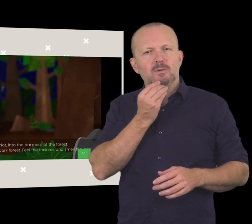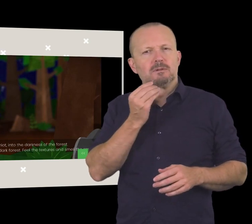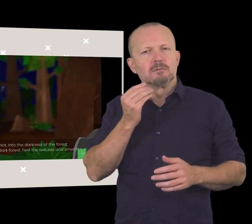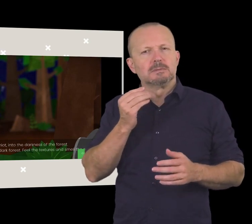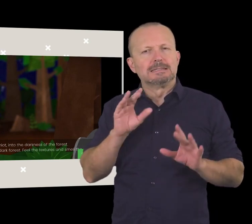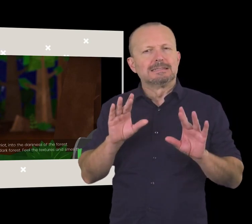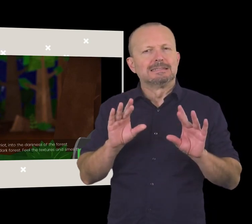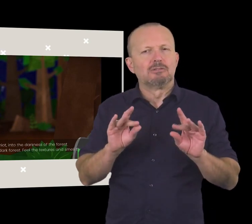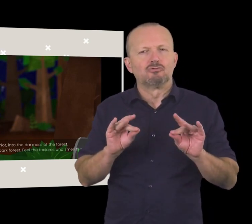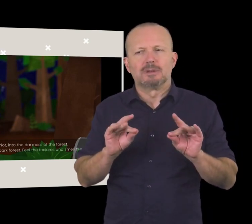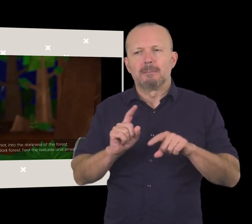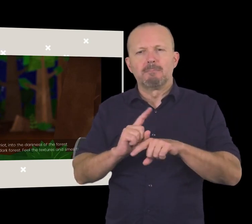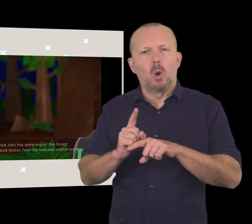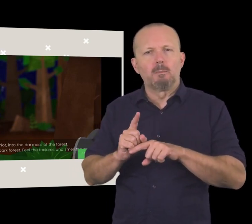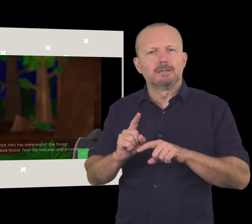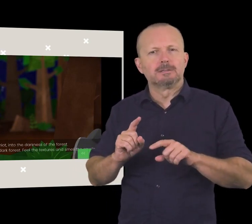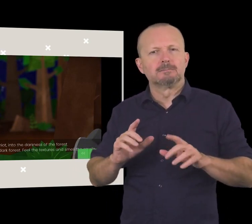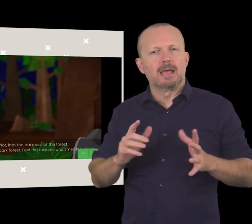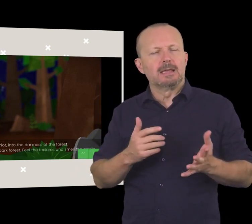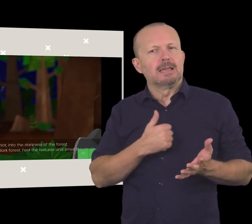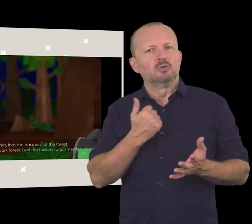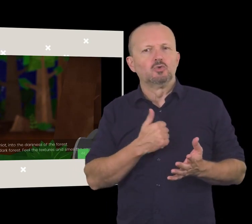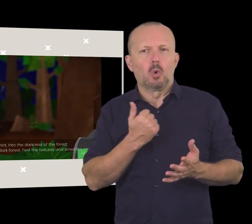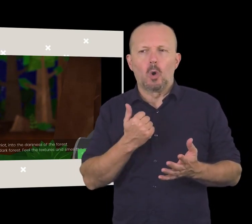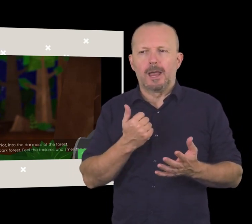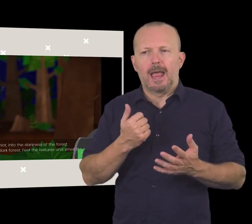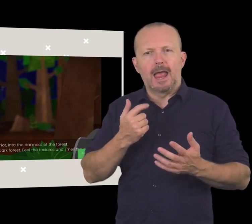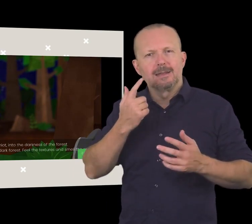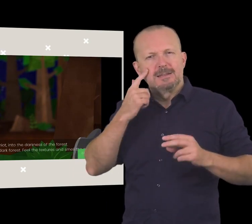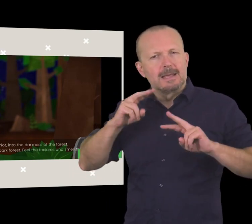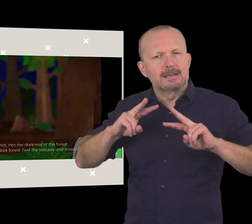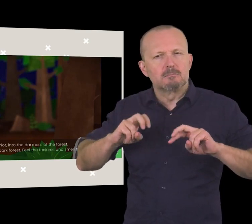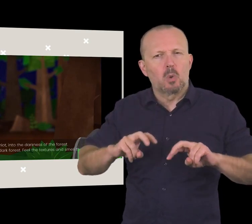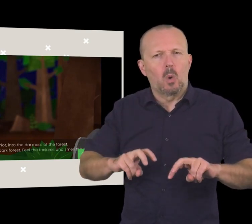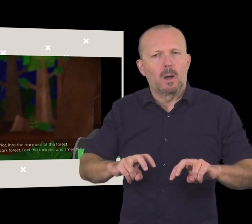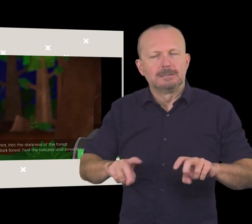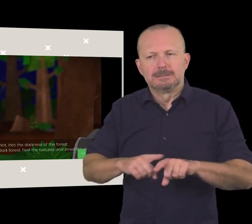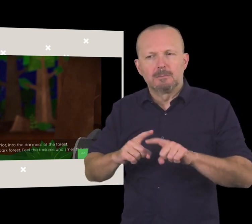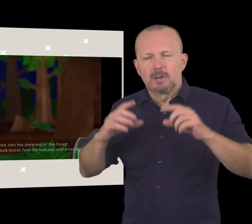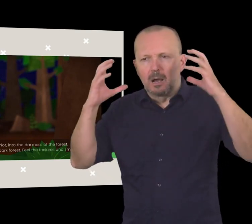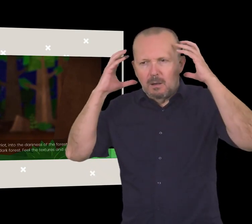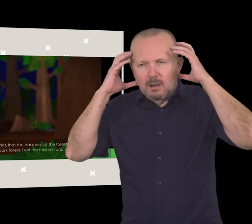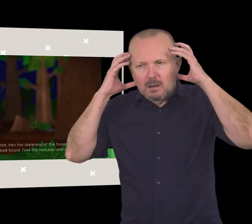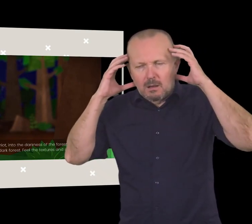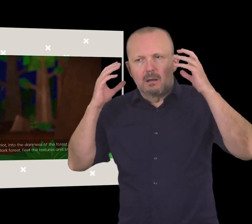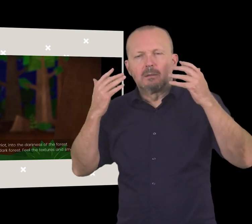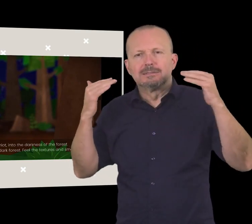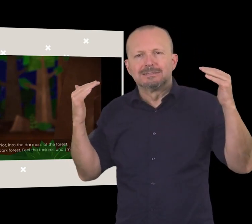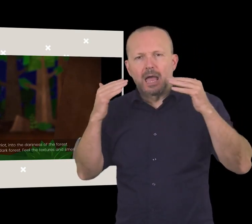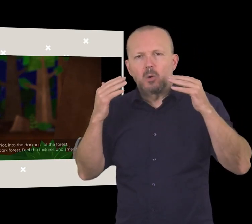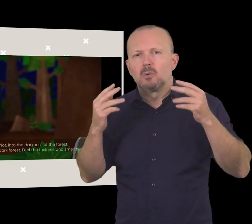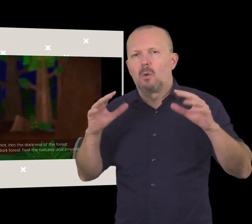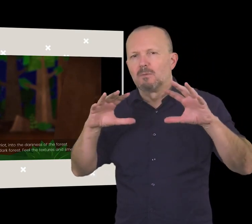just really feel that beautiful sensory moment, and enjoy and explore that as you listen